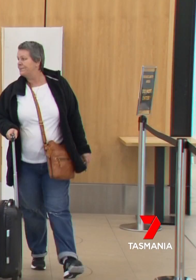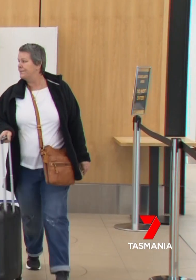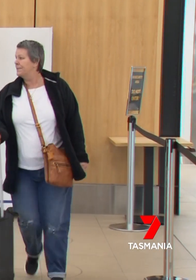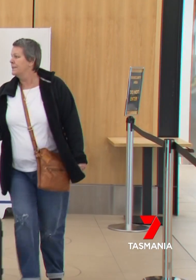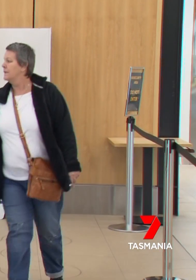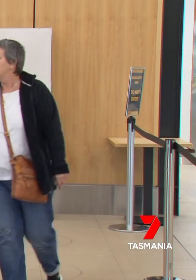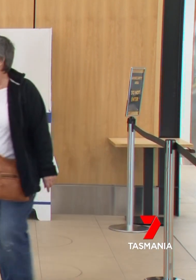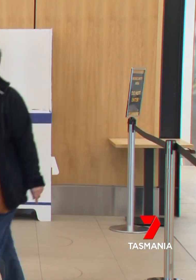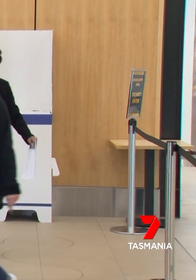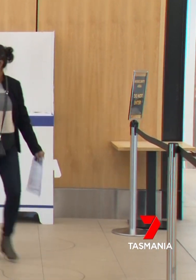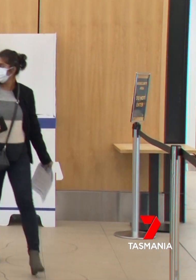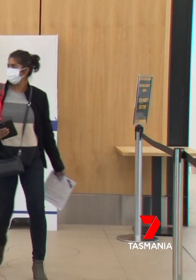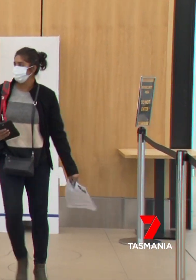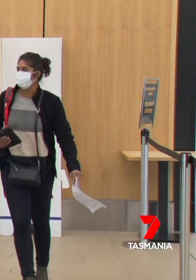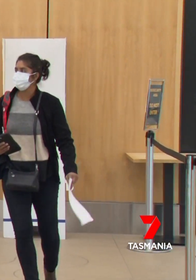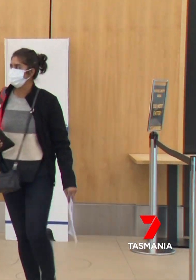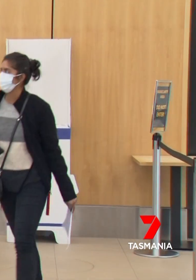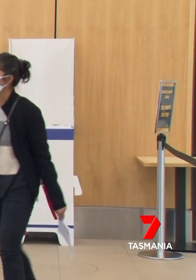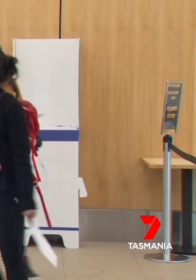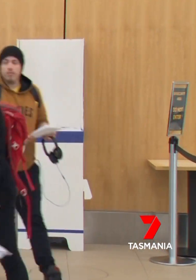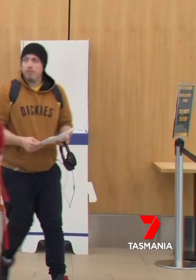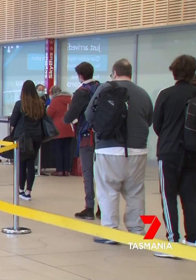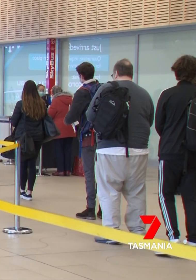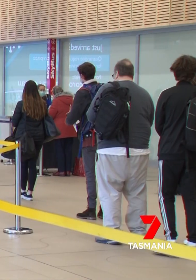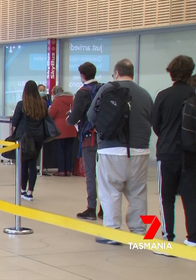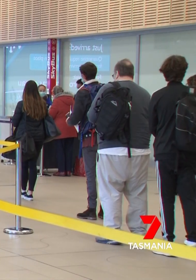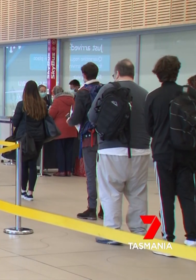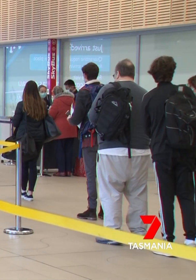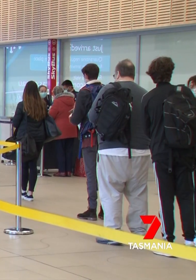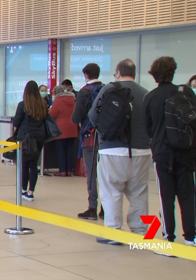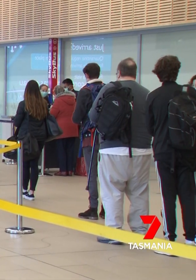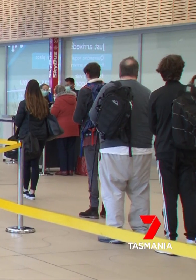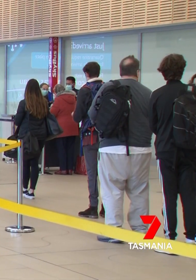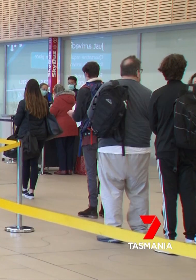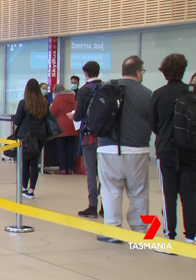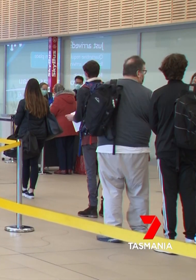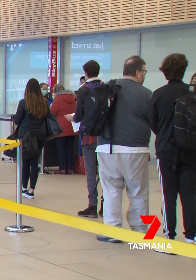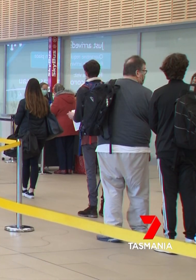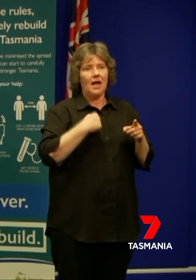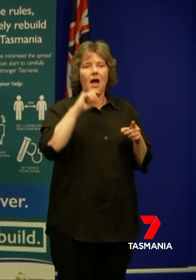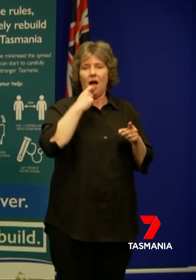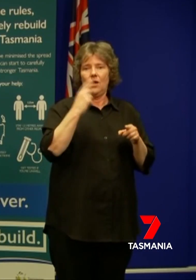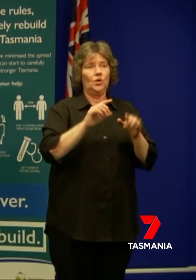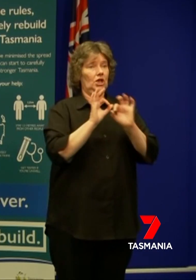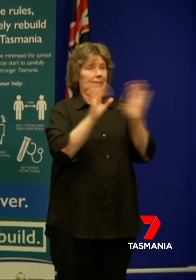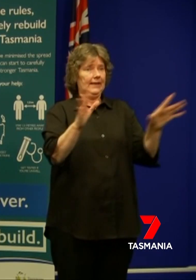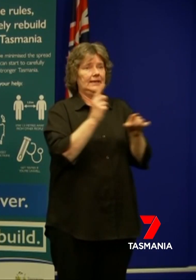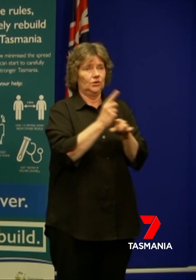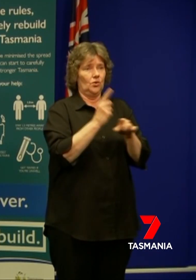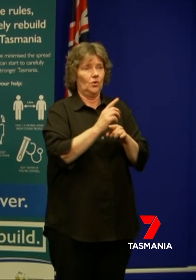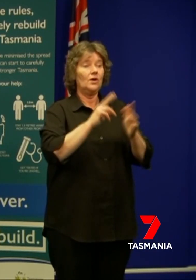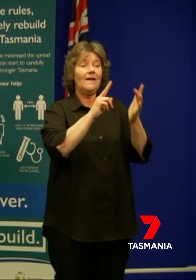coming back. The last flight into Hobart before a new ban on Victorians comes into effect at midnight. If you're from